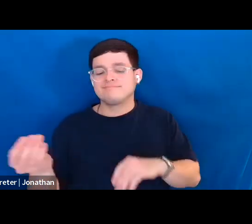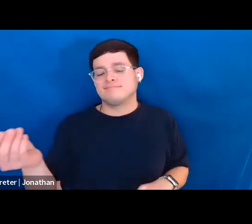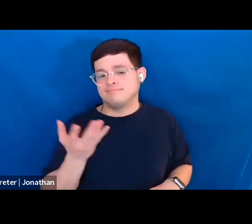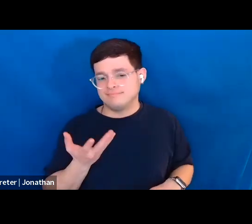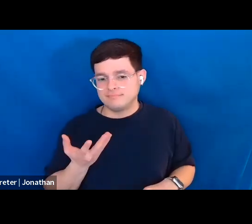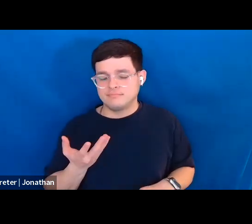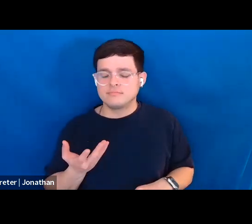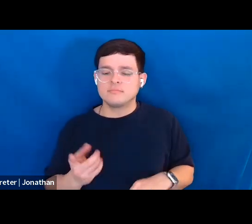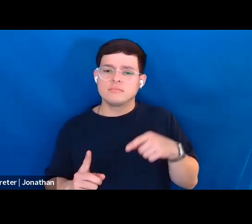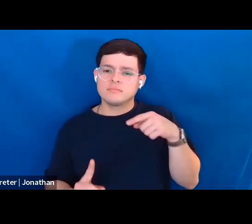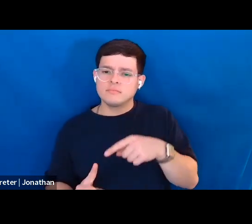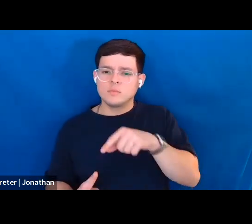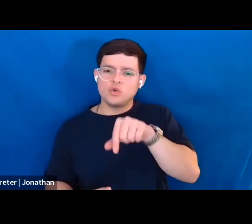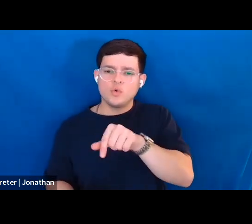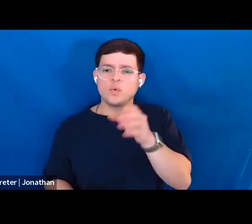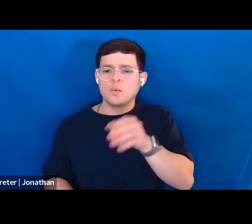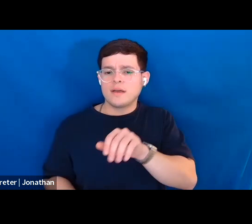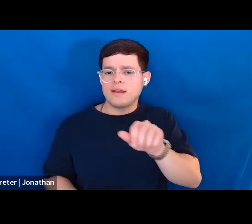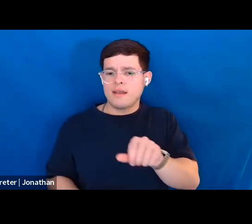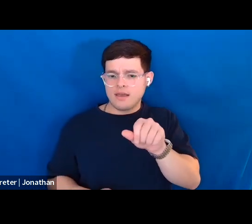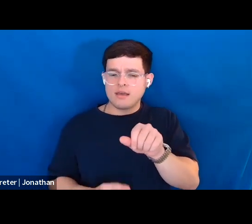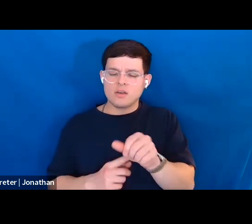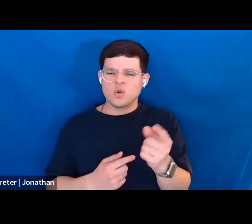through the Q&A function.